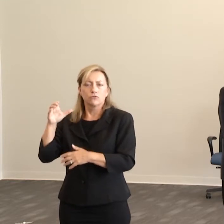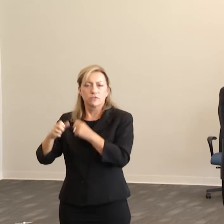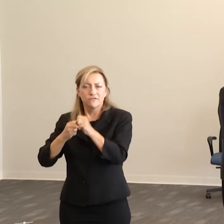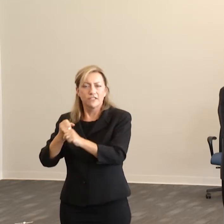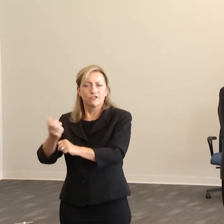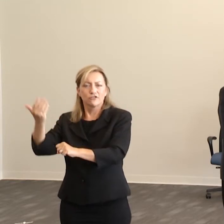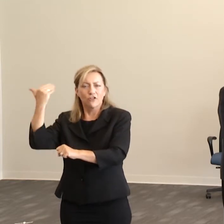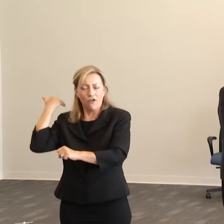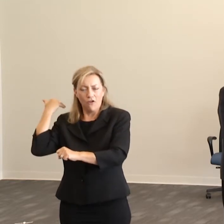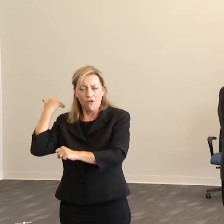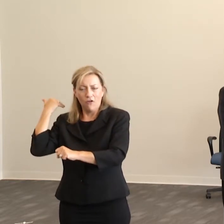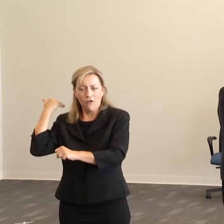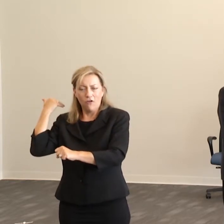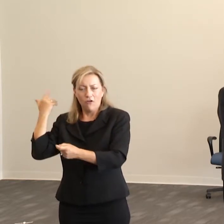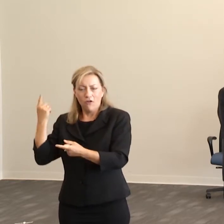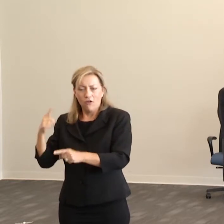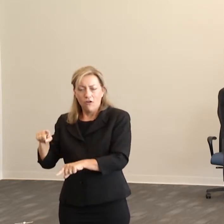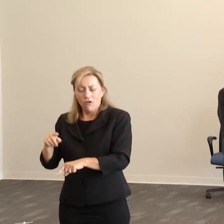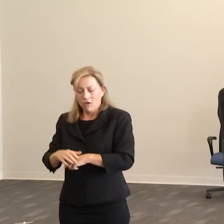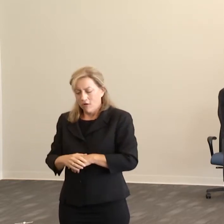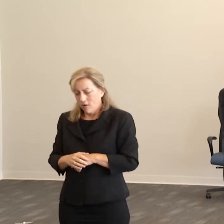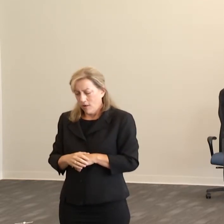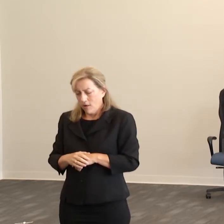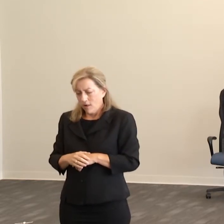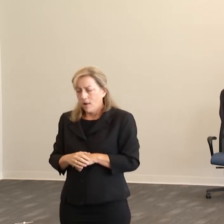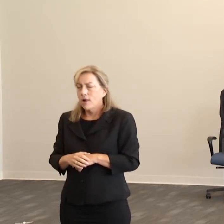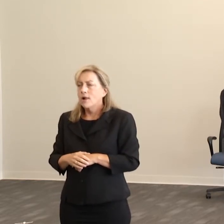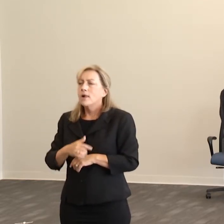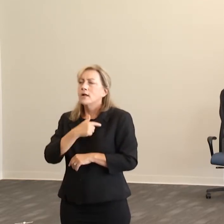the Chinese